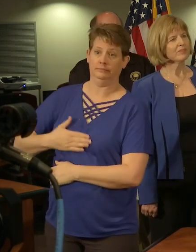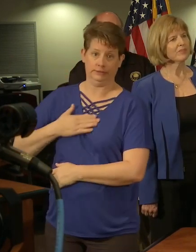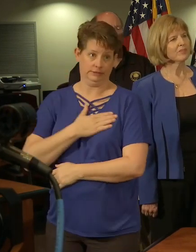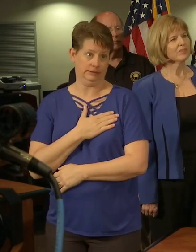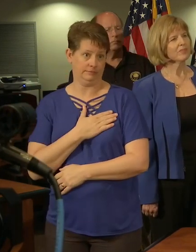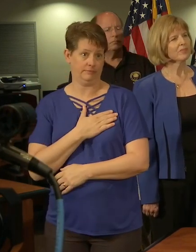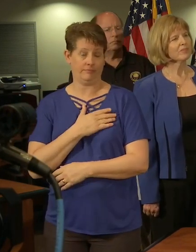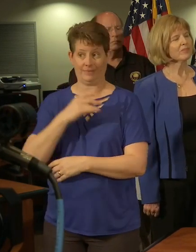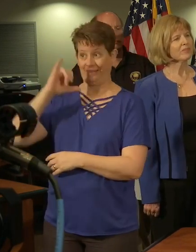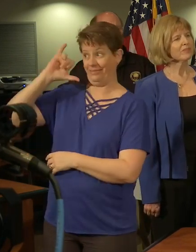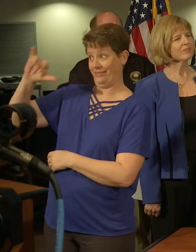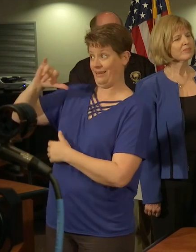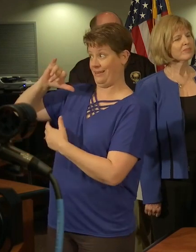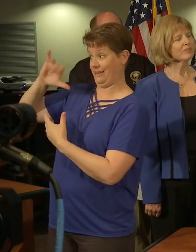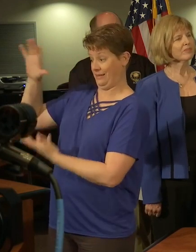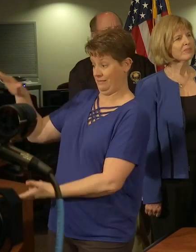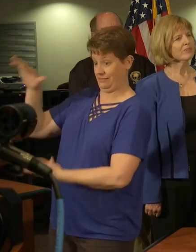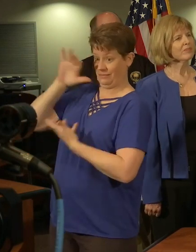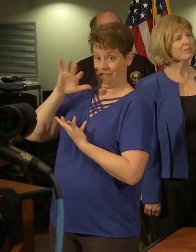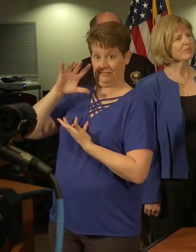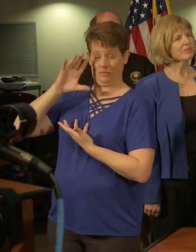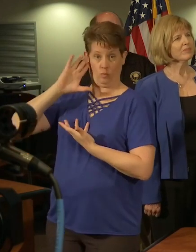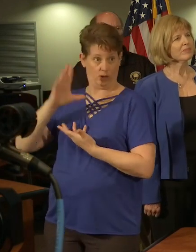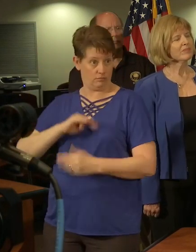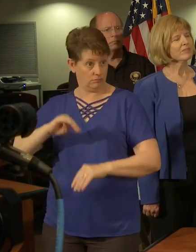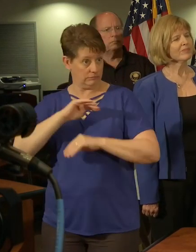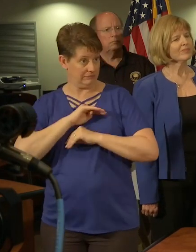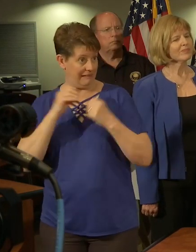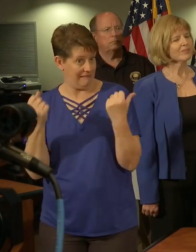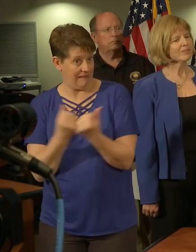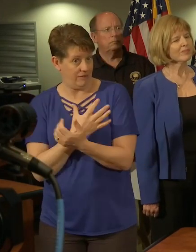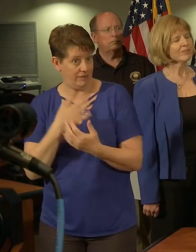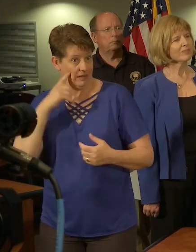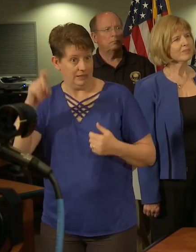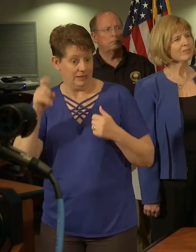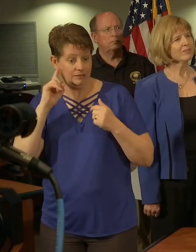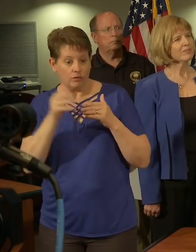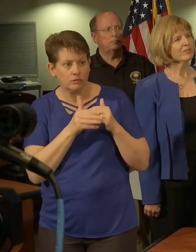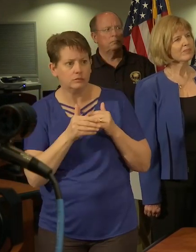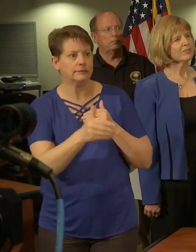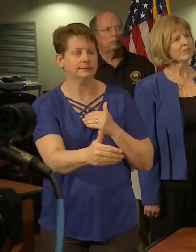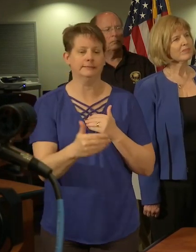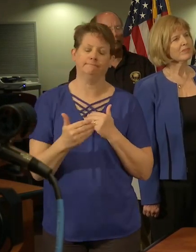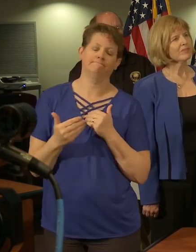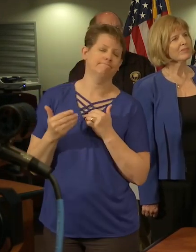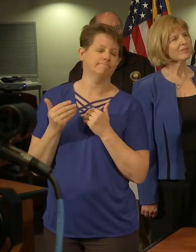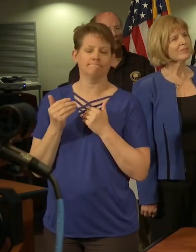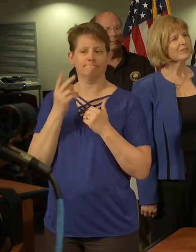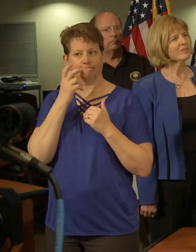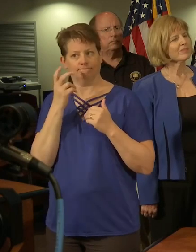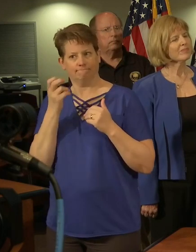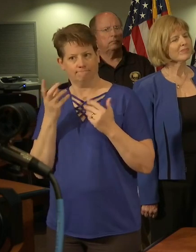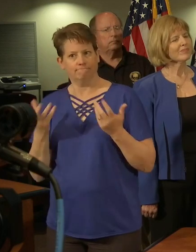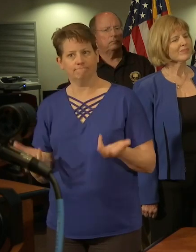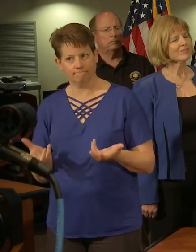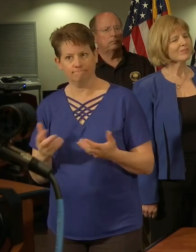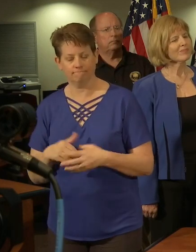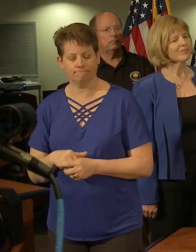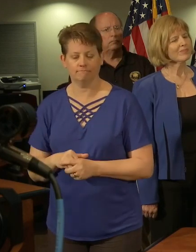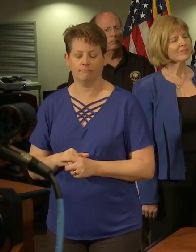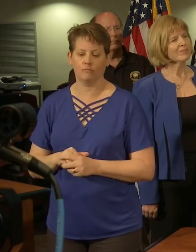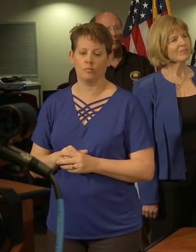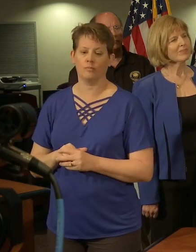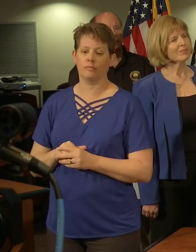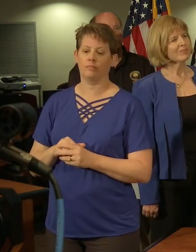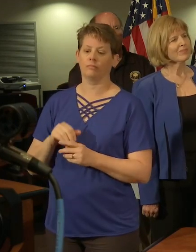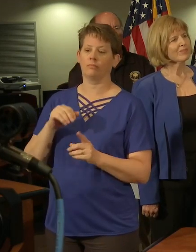be everything our health care professionals may need for the duration of this coronavirus situation.